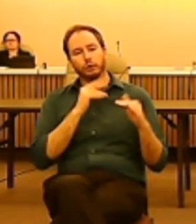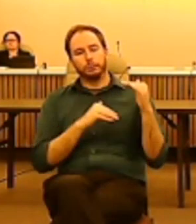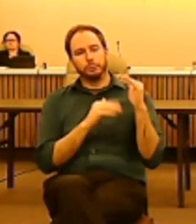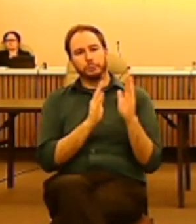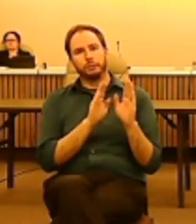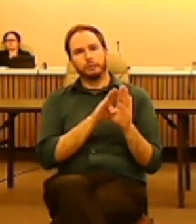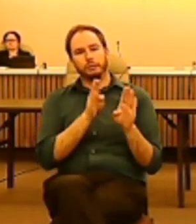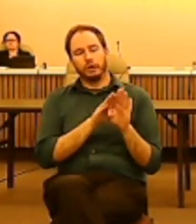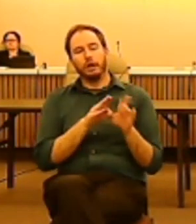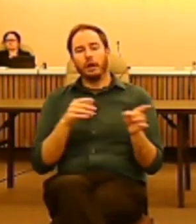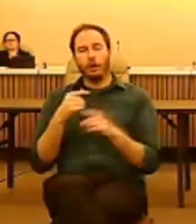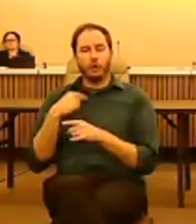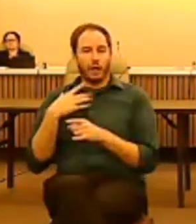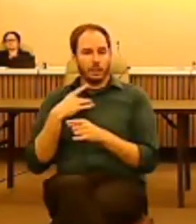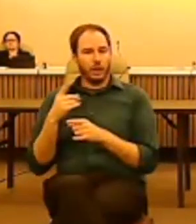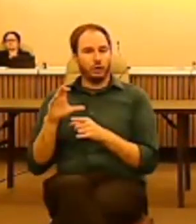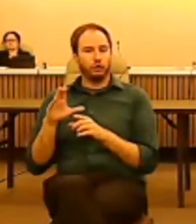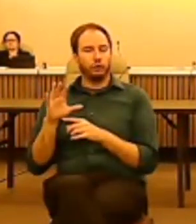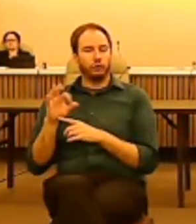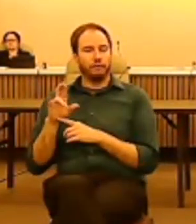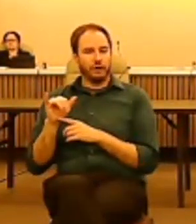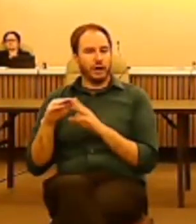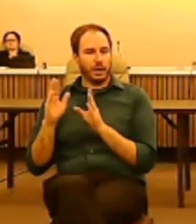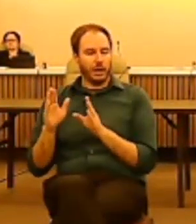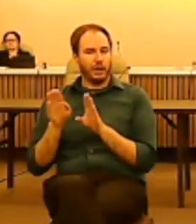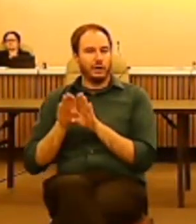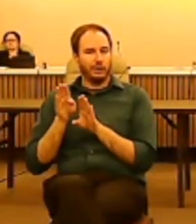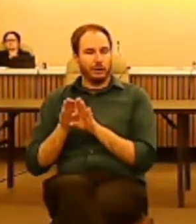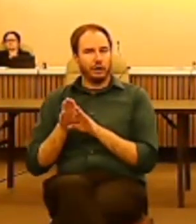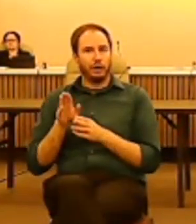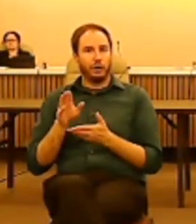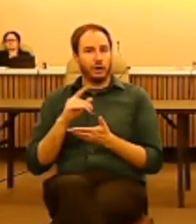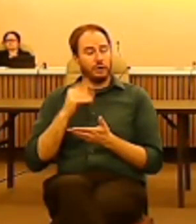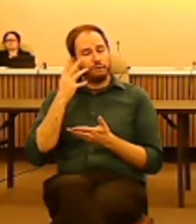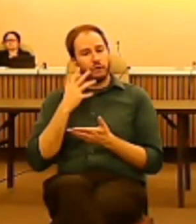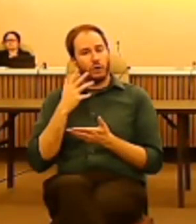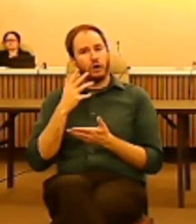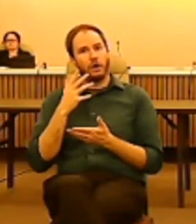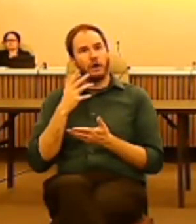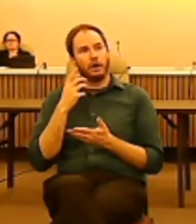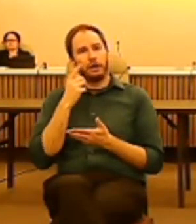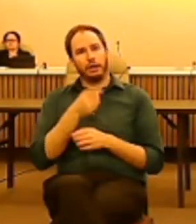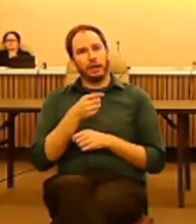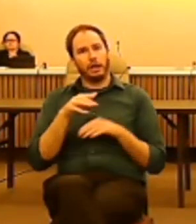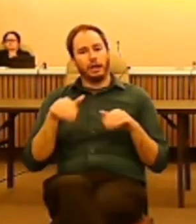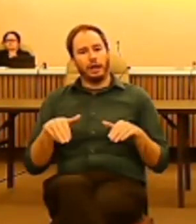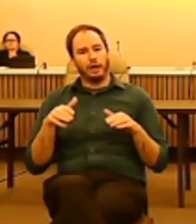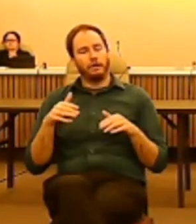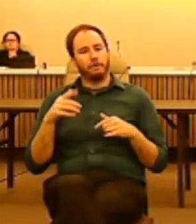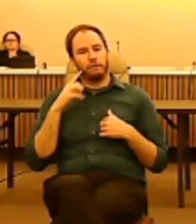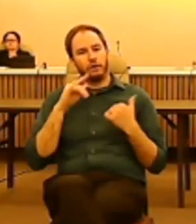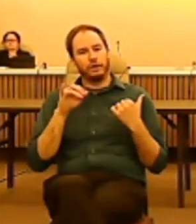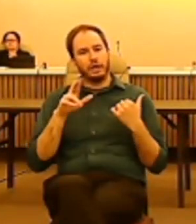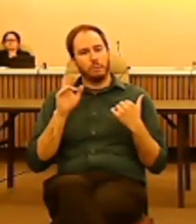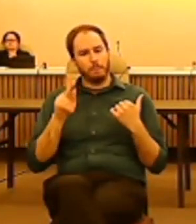creative wellness opportunities where I'm doing ferry houses, and there's unfortunately they have them in Tinker Park, but